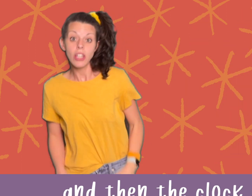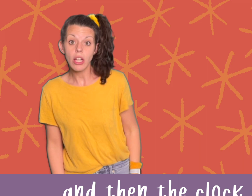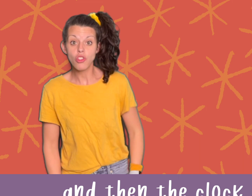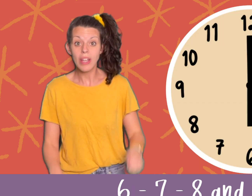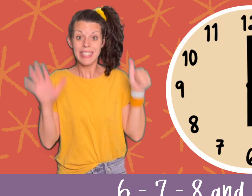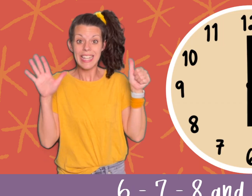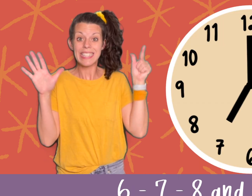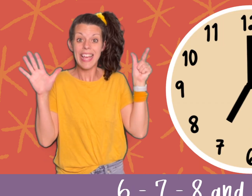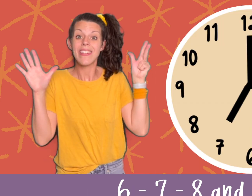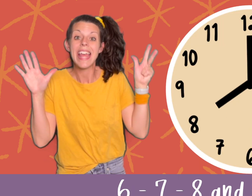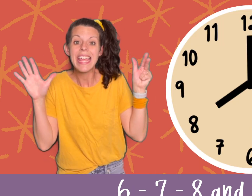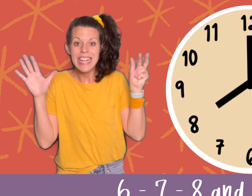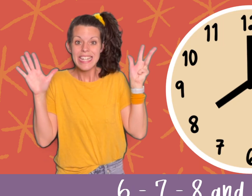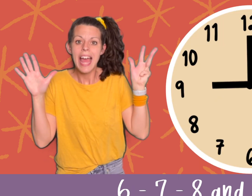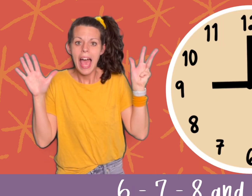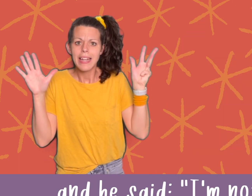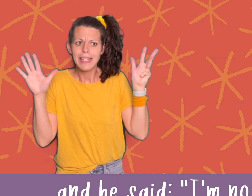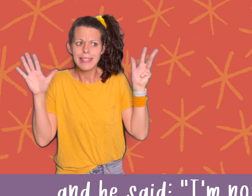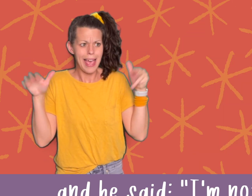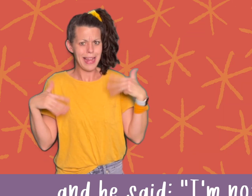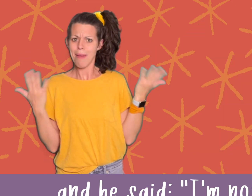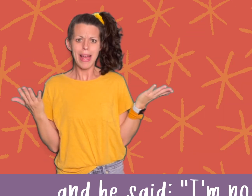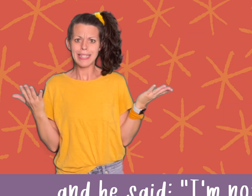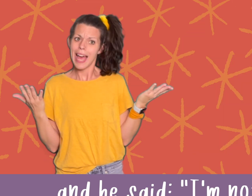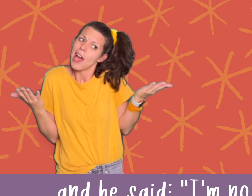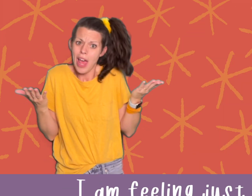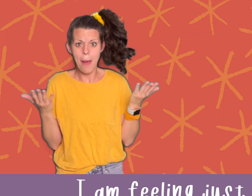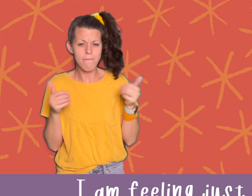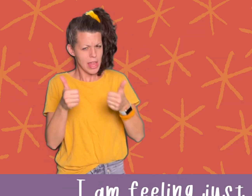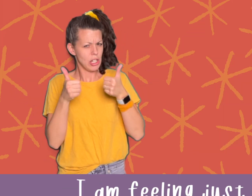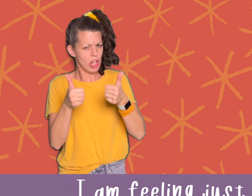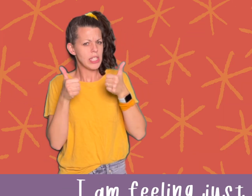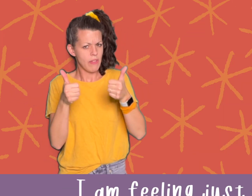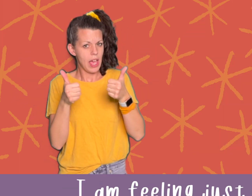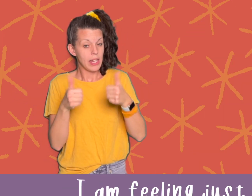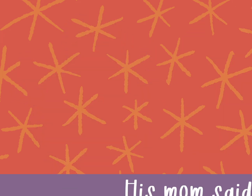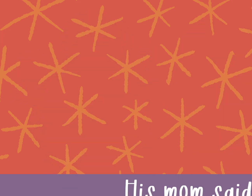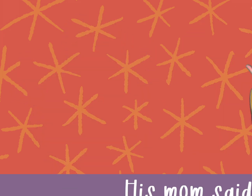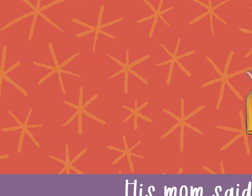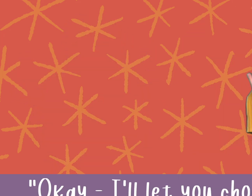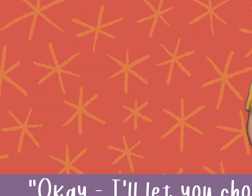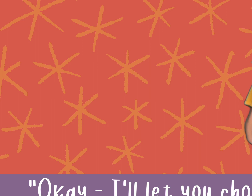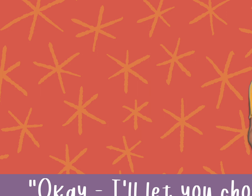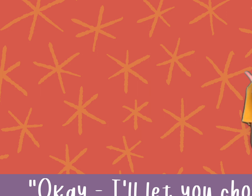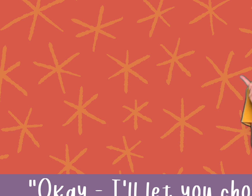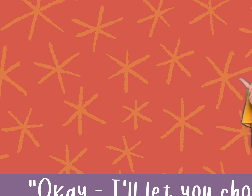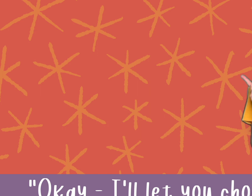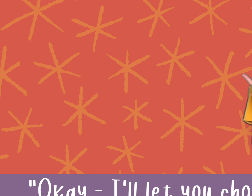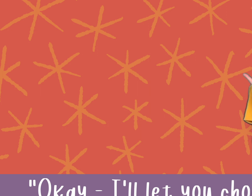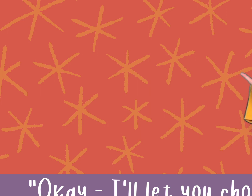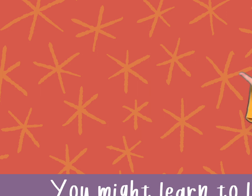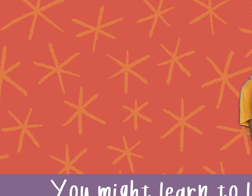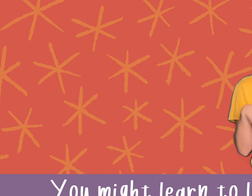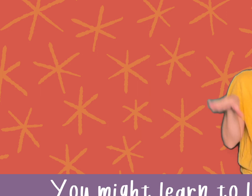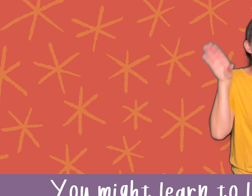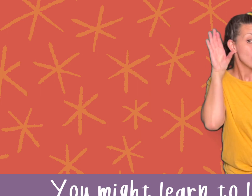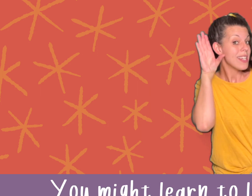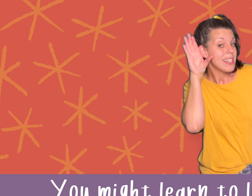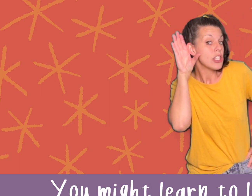clock struck six, seven, eight, and nine. And he said, I'm not tired. I'm feeling just fine. His mom said, okay, I want you to choose today. You might learn to listen to